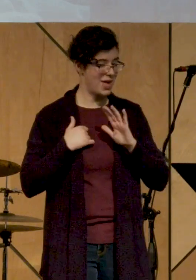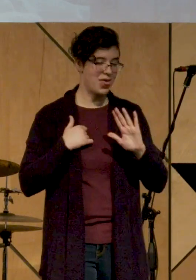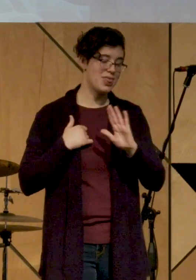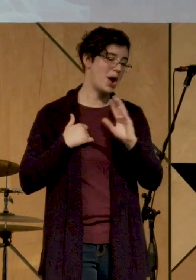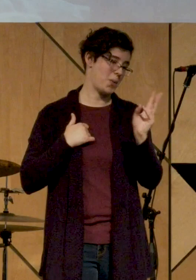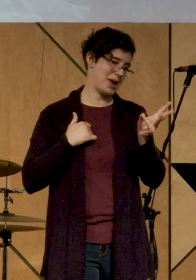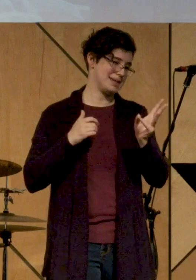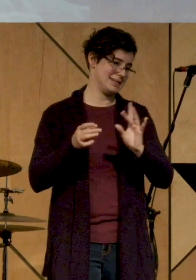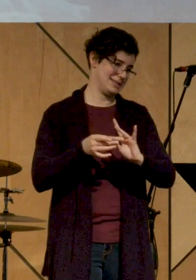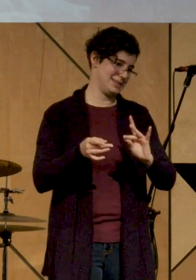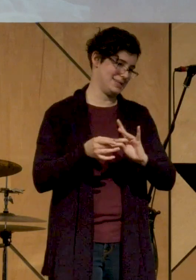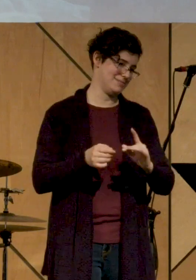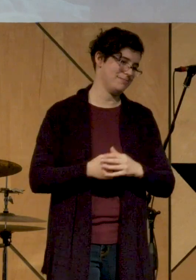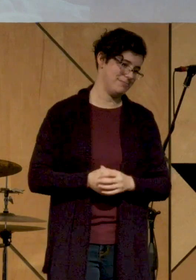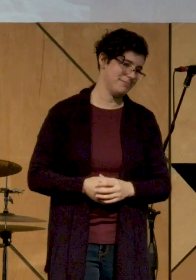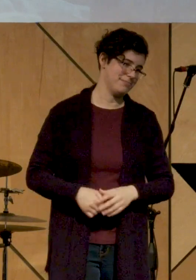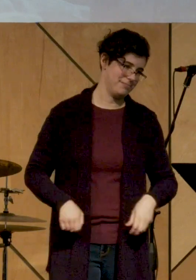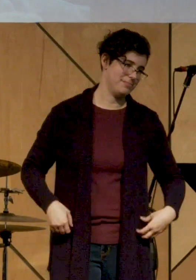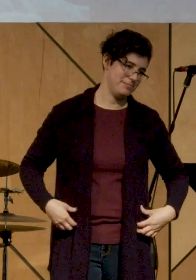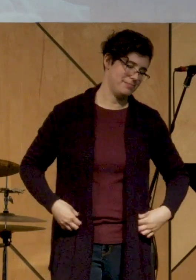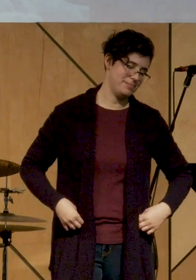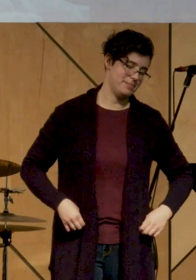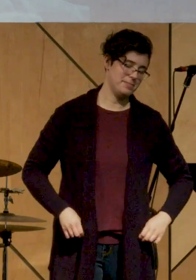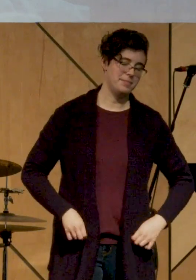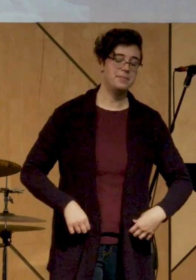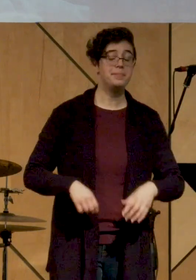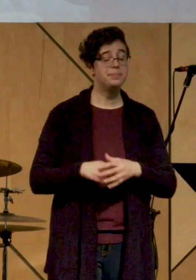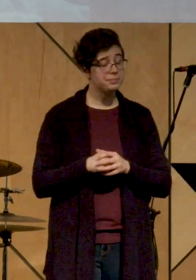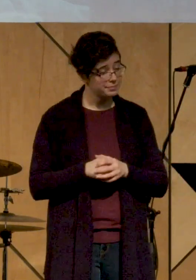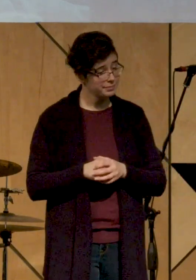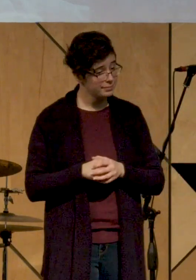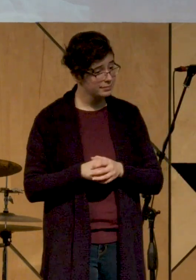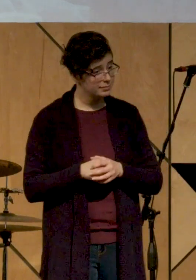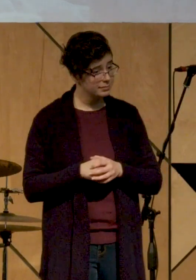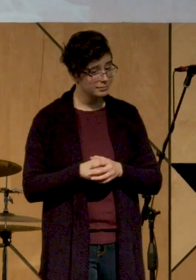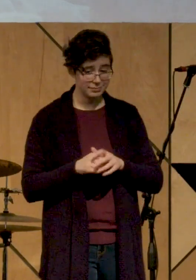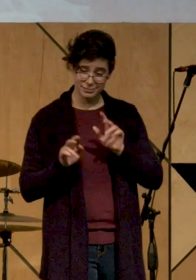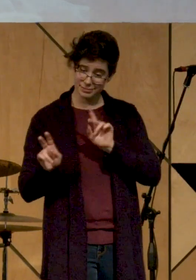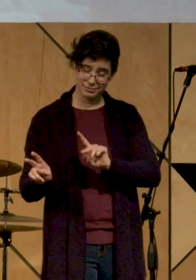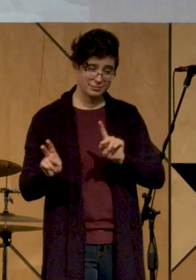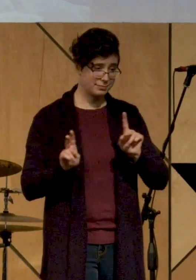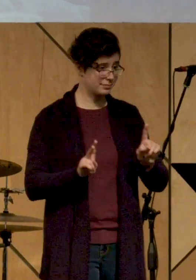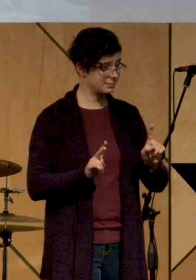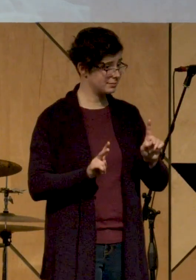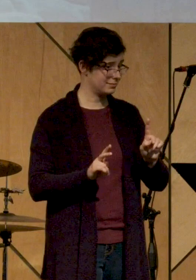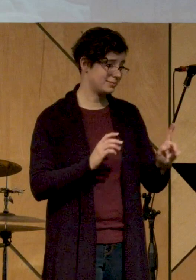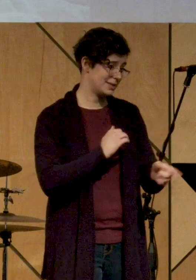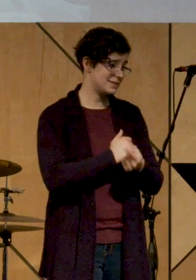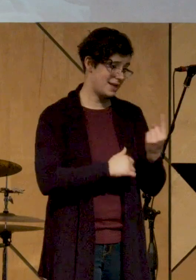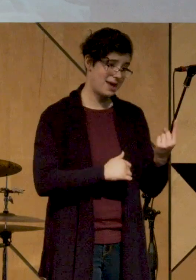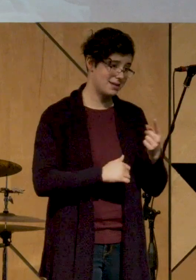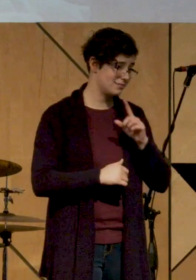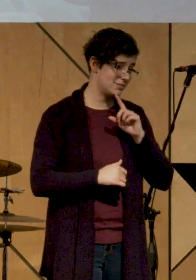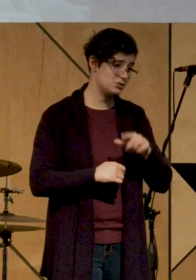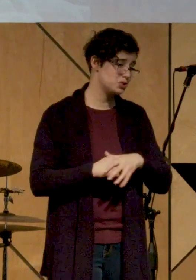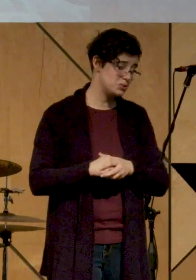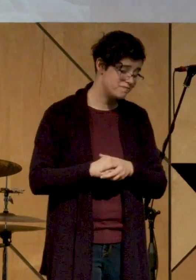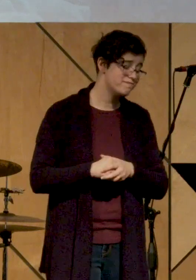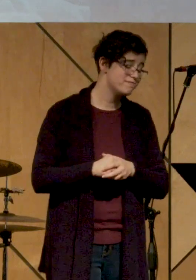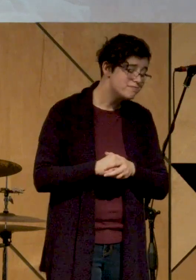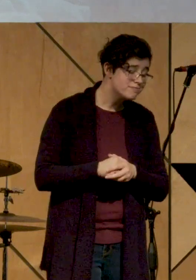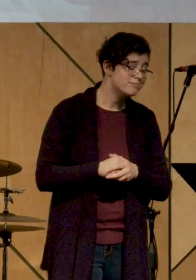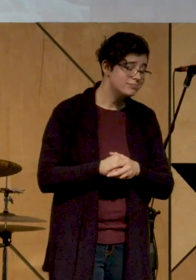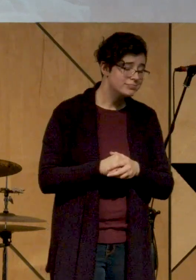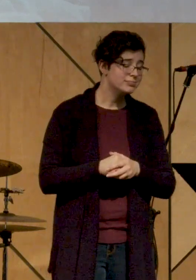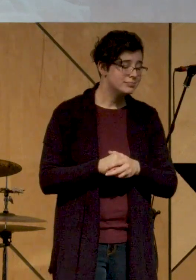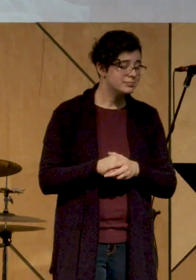of the people in that church. Friends, that is true today as much as it was in those